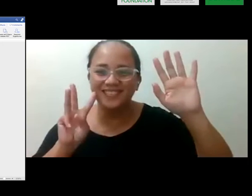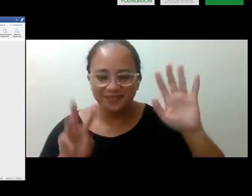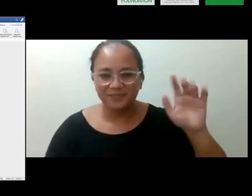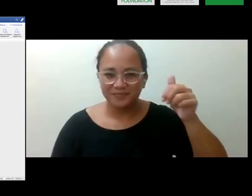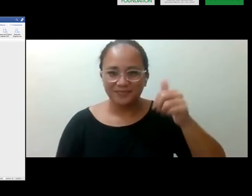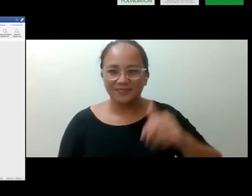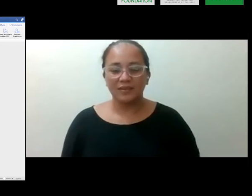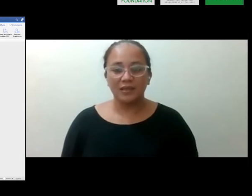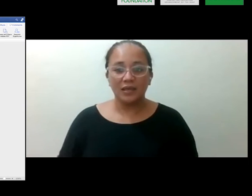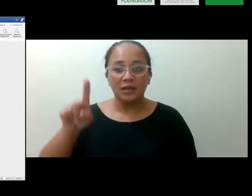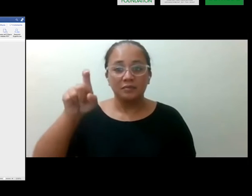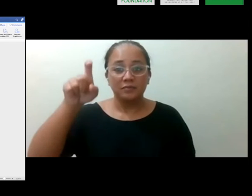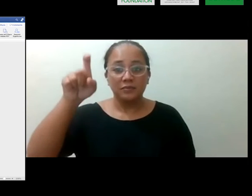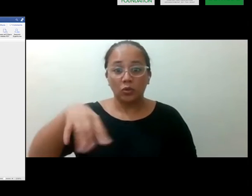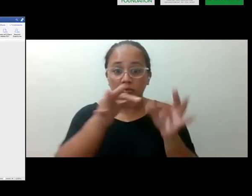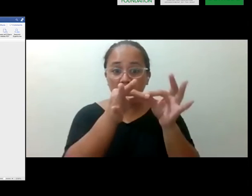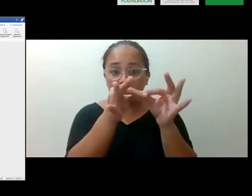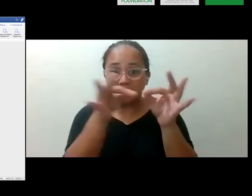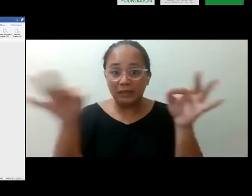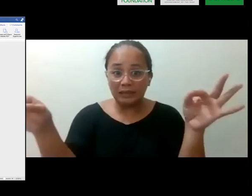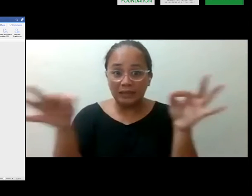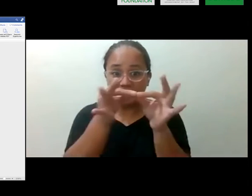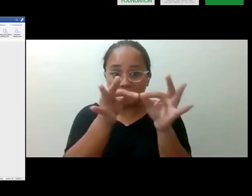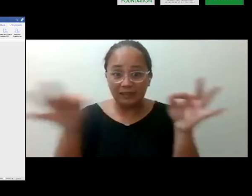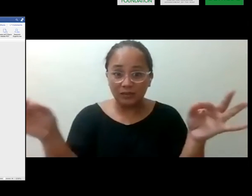so then this should be 4.